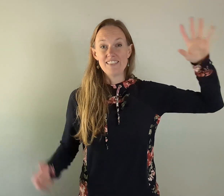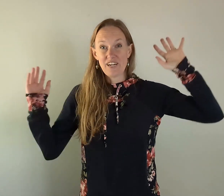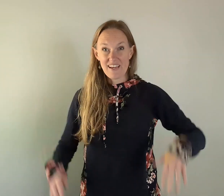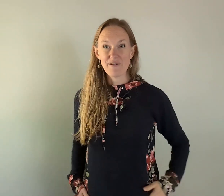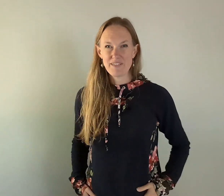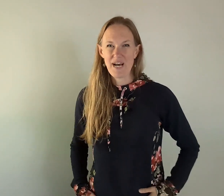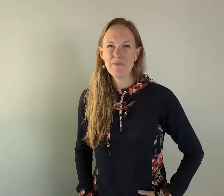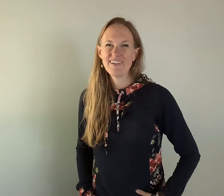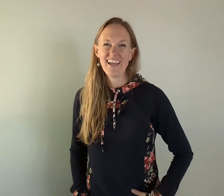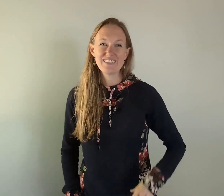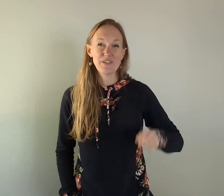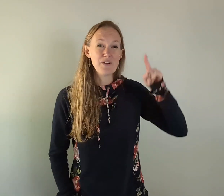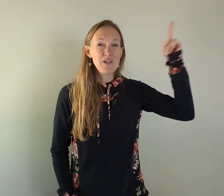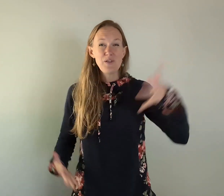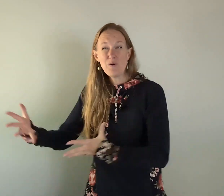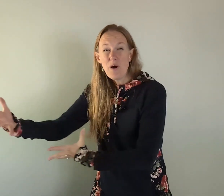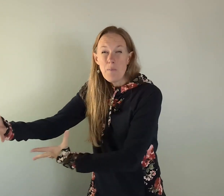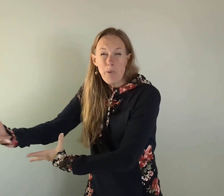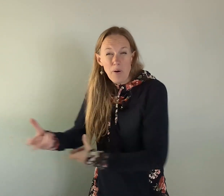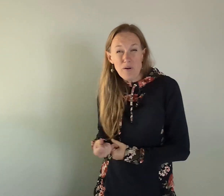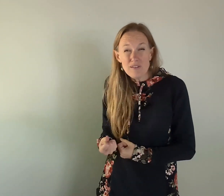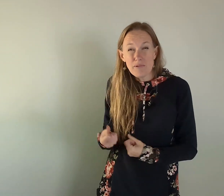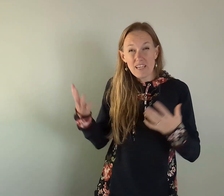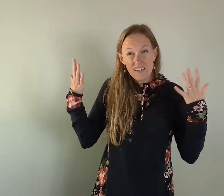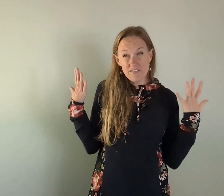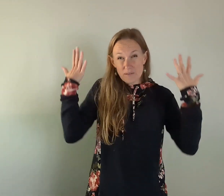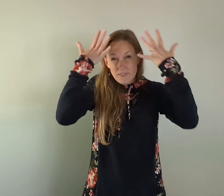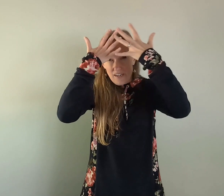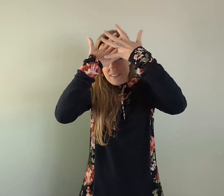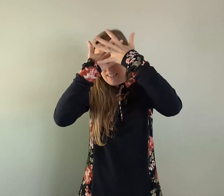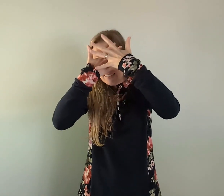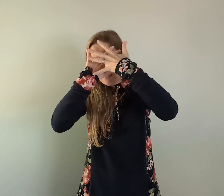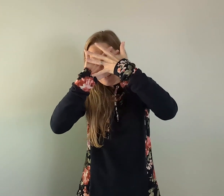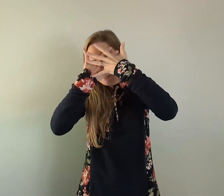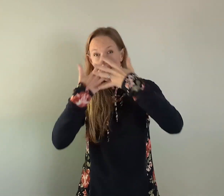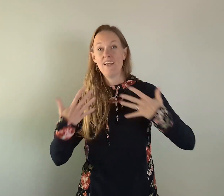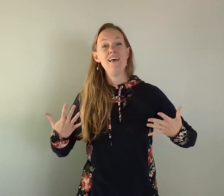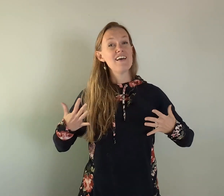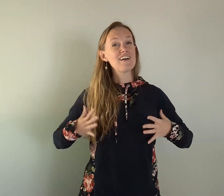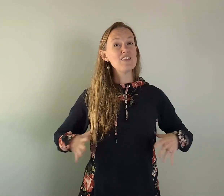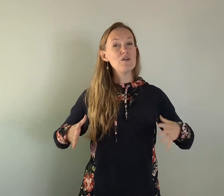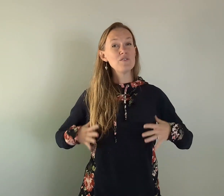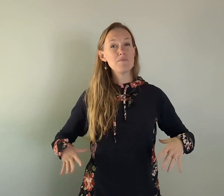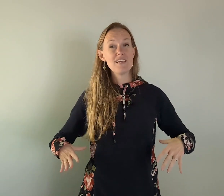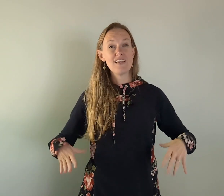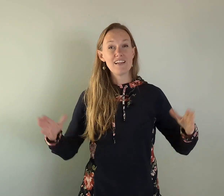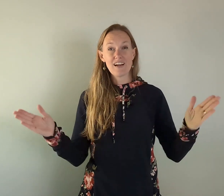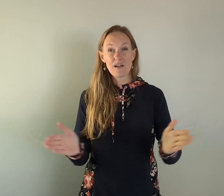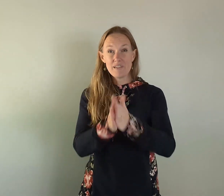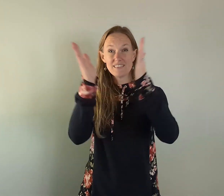Let's try that from the top. Okay, so you pulled me from darkness, clothed me in garments